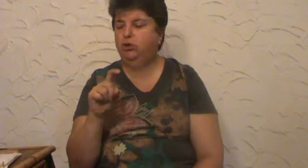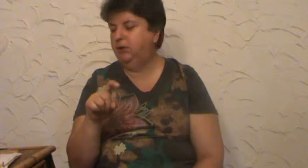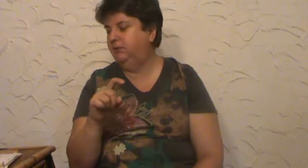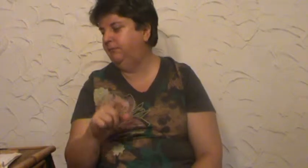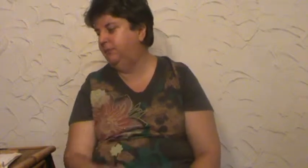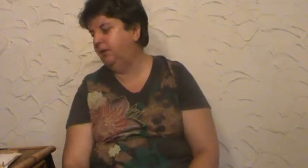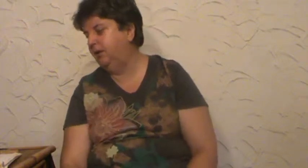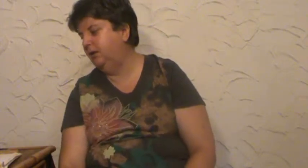Should.